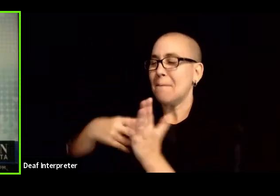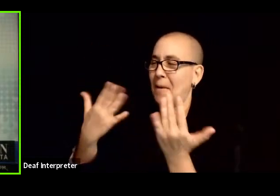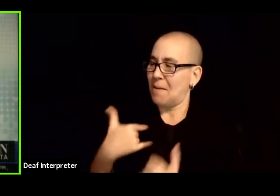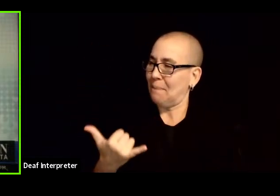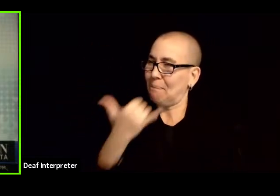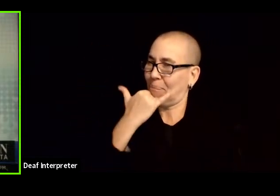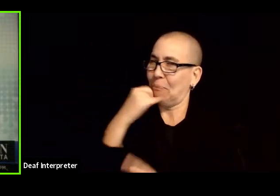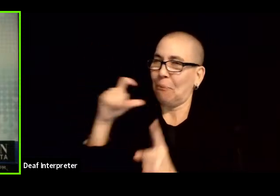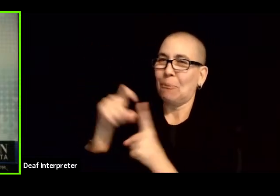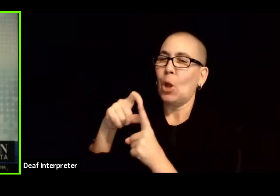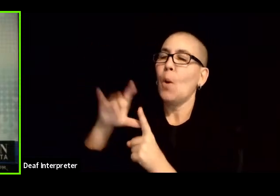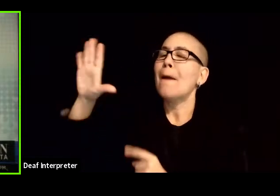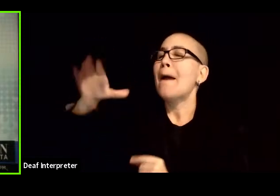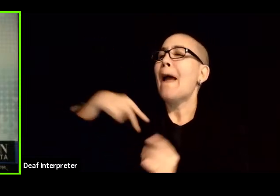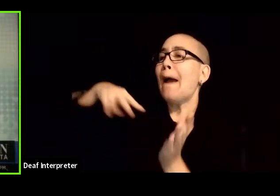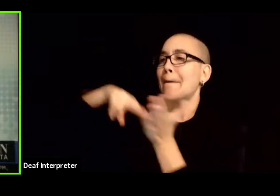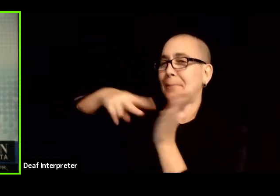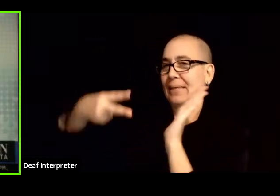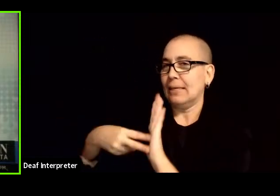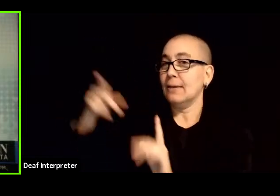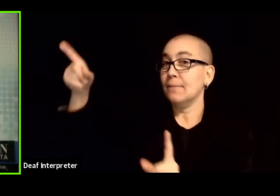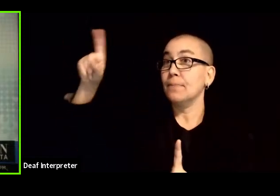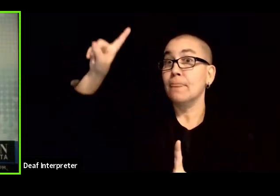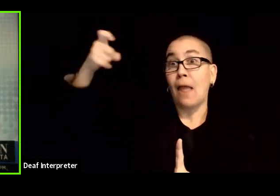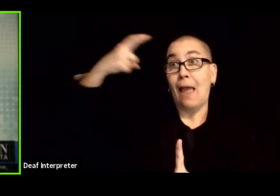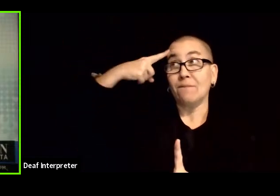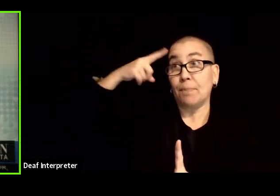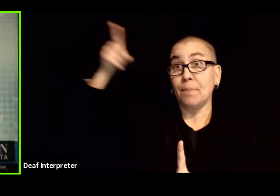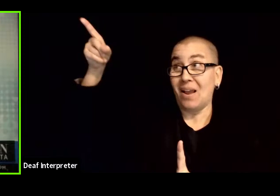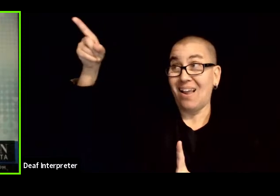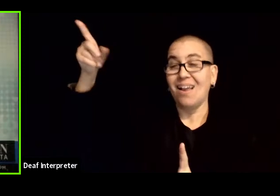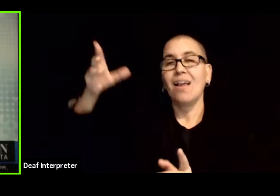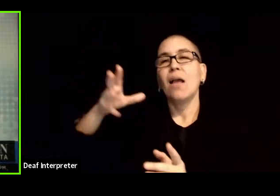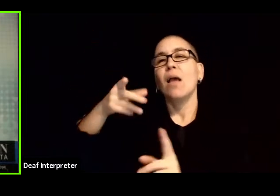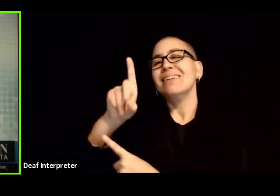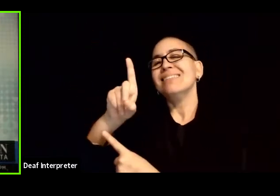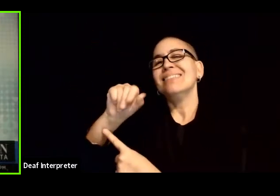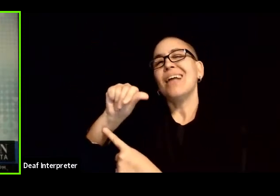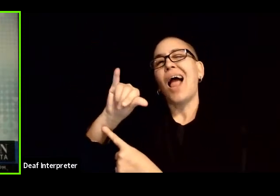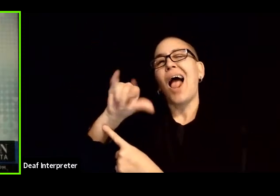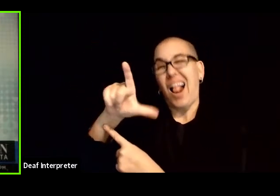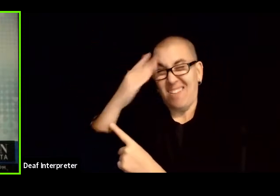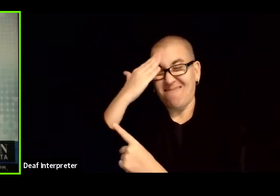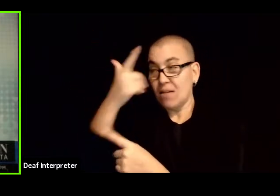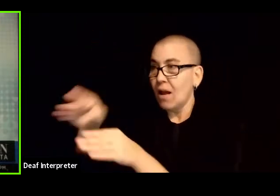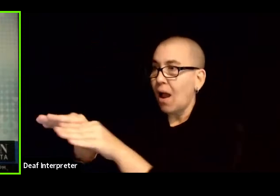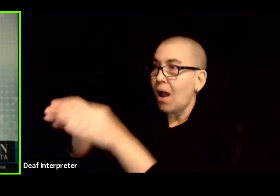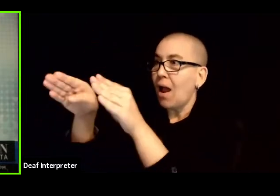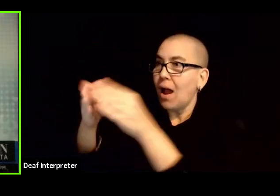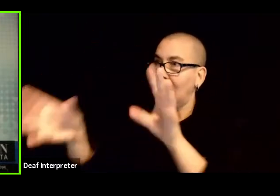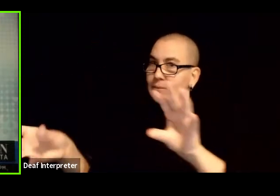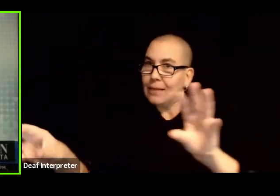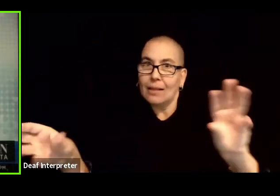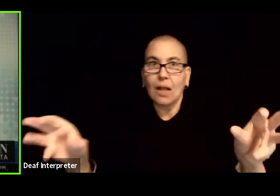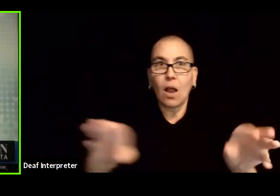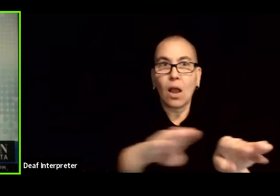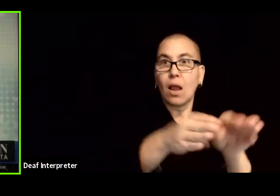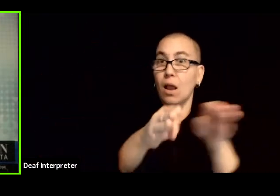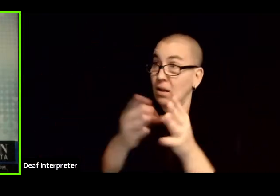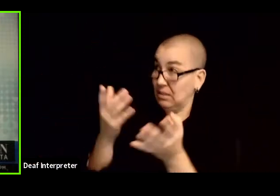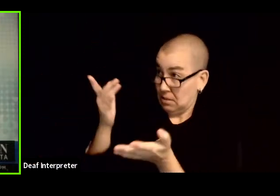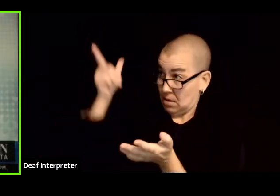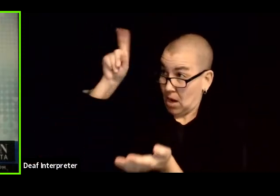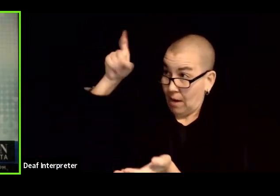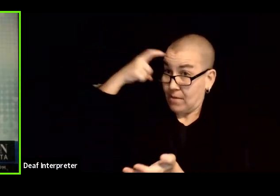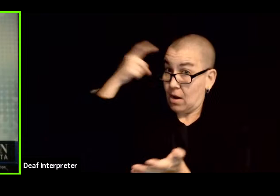governor's reopening ideas or even rolling back some of the dialing back terminology that was used. So I'm just wondering if